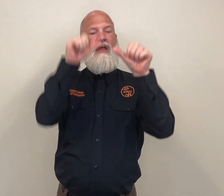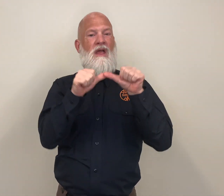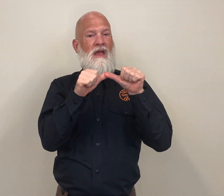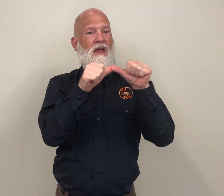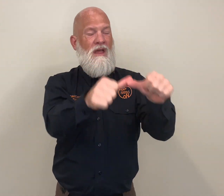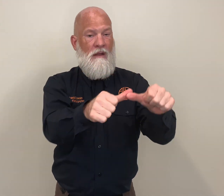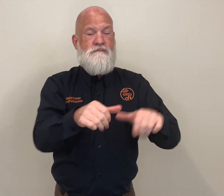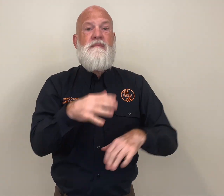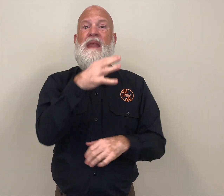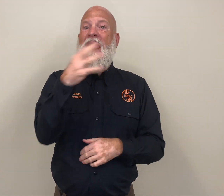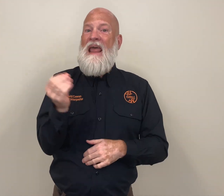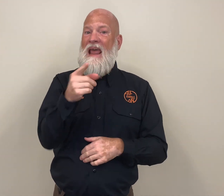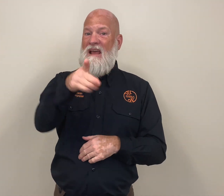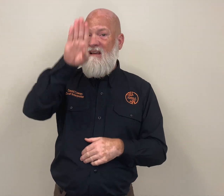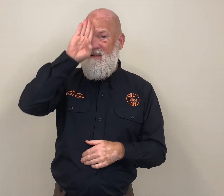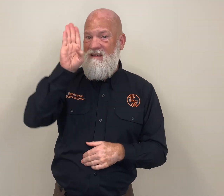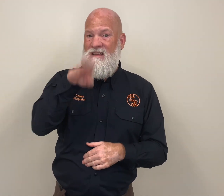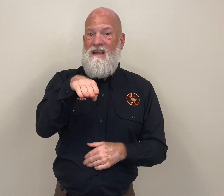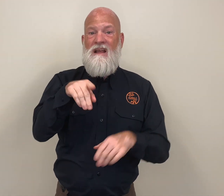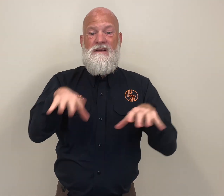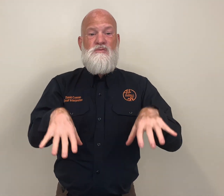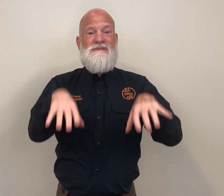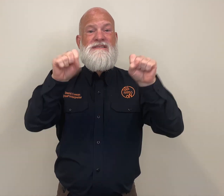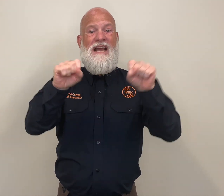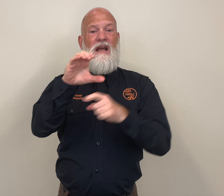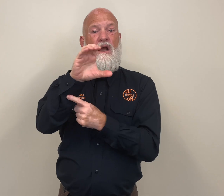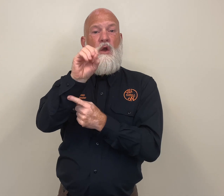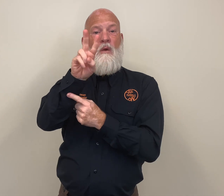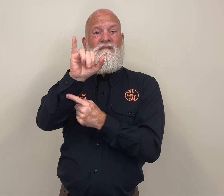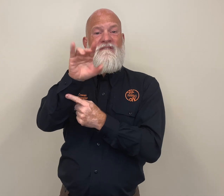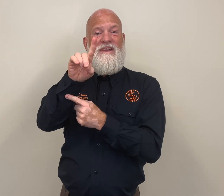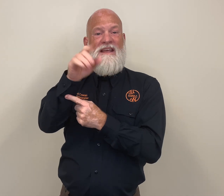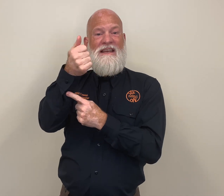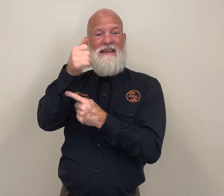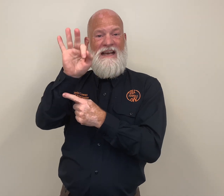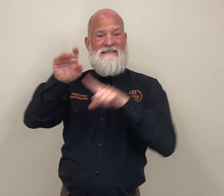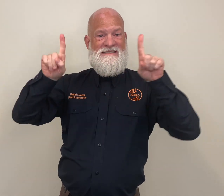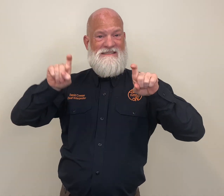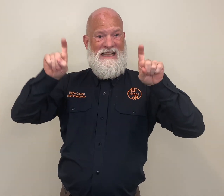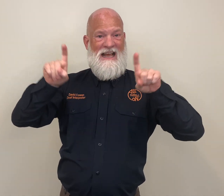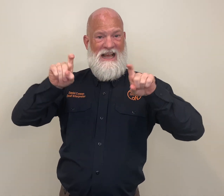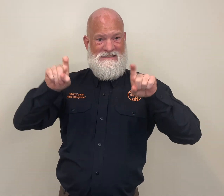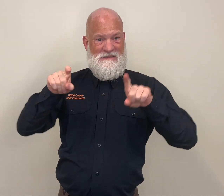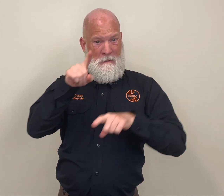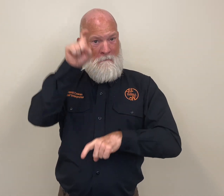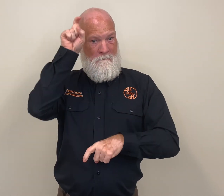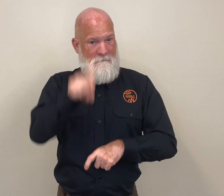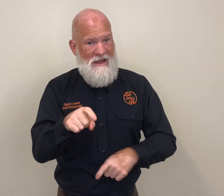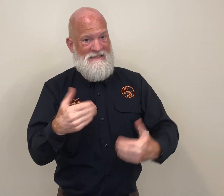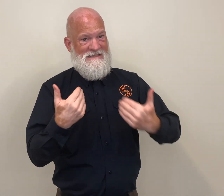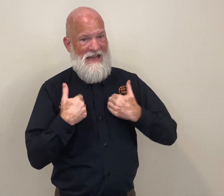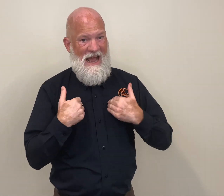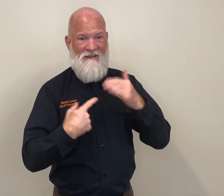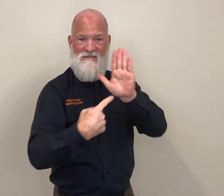This way, people can know that they may have been exposed to COVID-19 even before they become symptomatic.